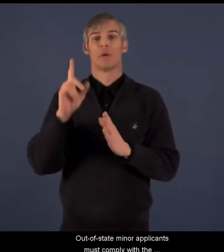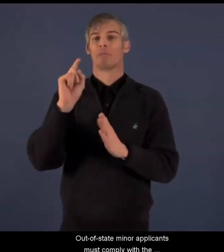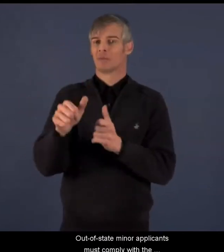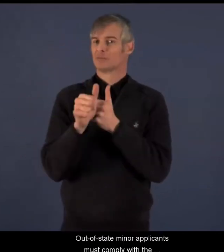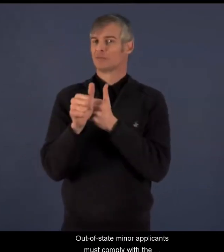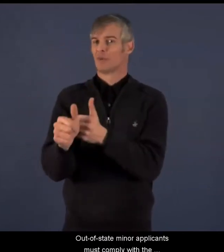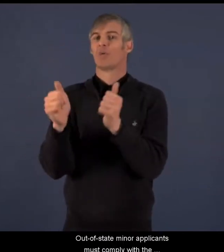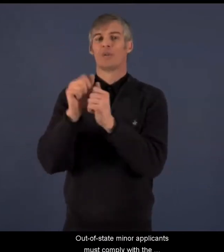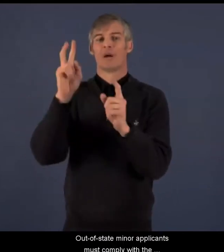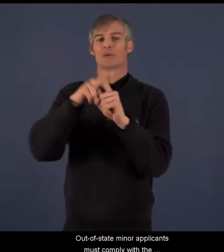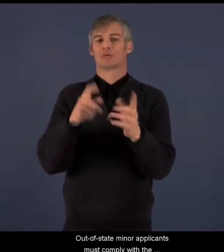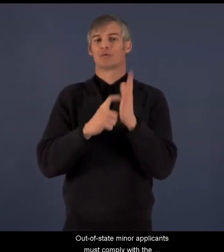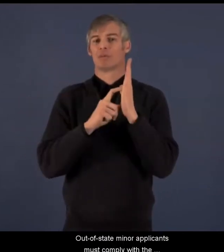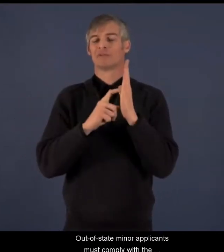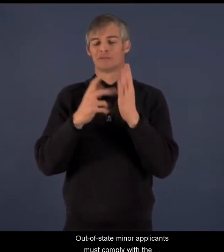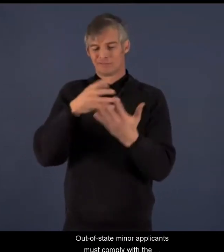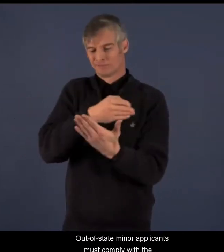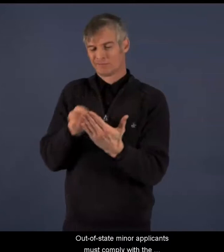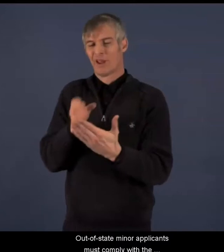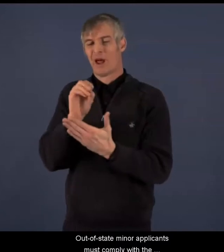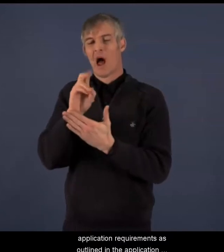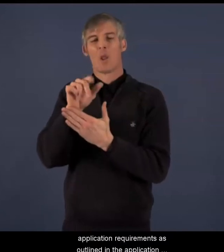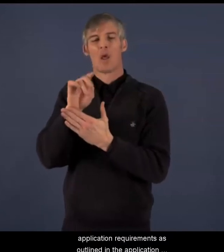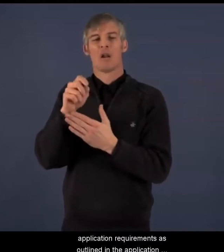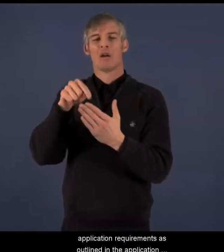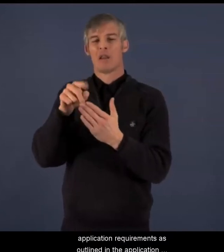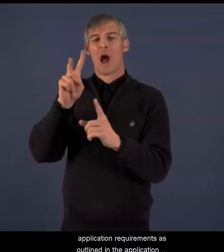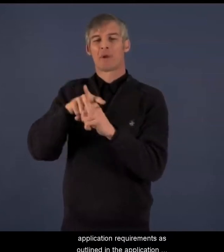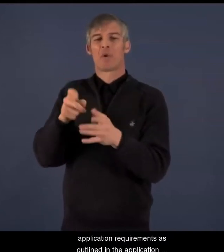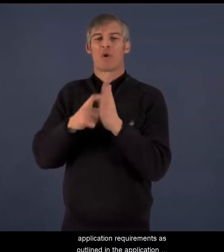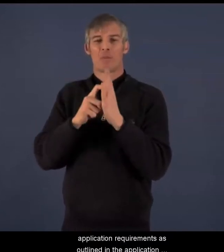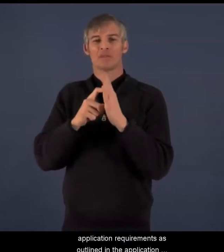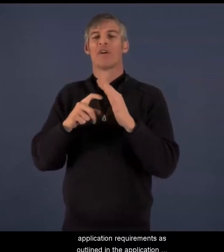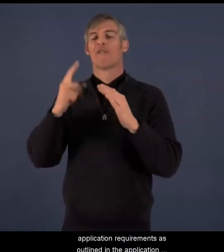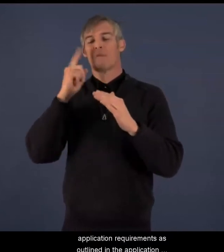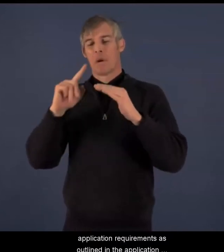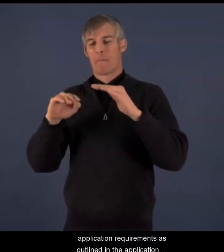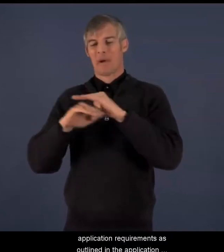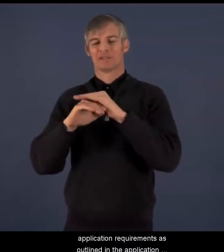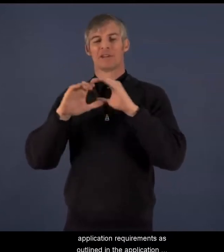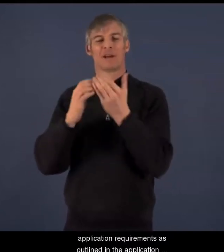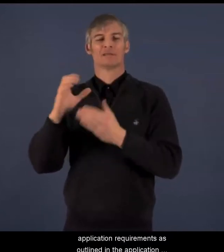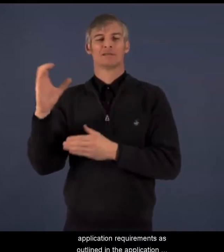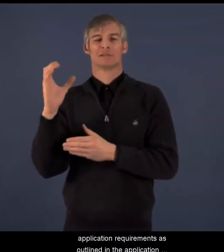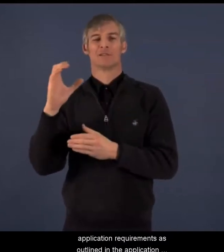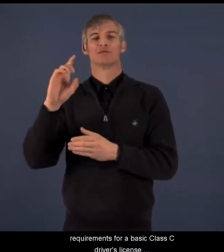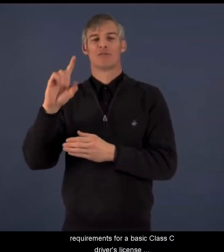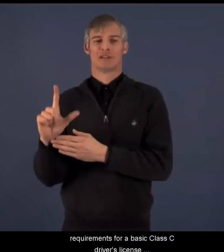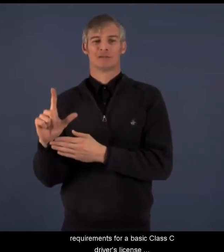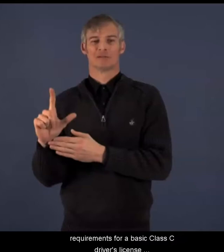Out-of-state minor applicants must comply with the application requirements as outlined in the application requirements for a basic